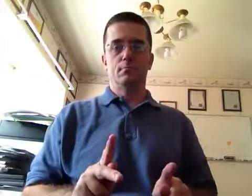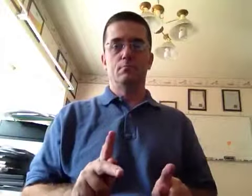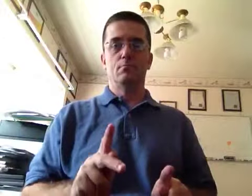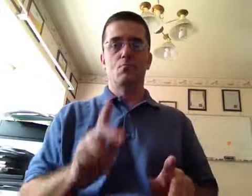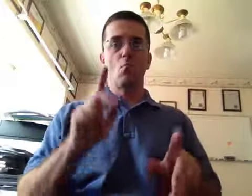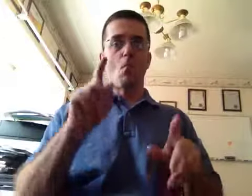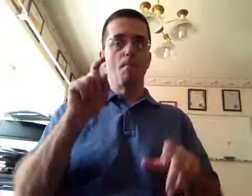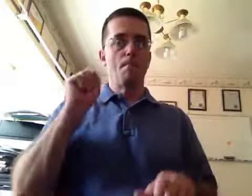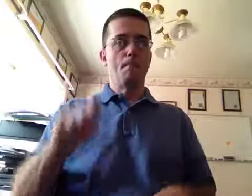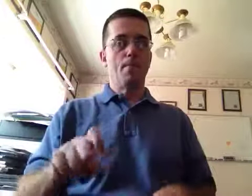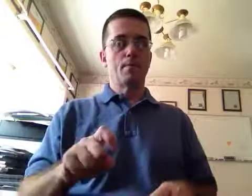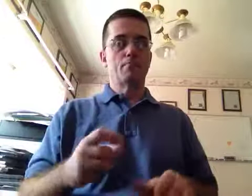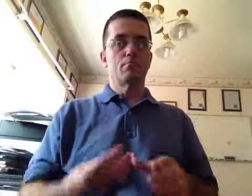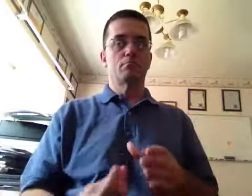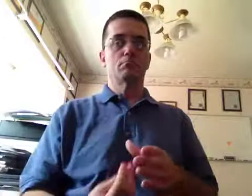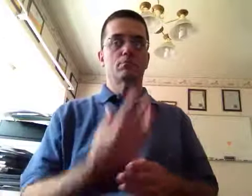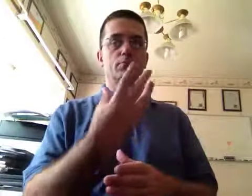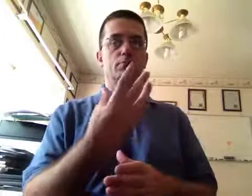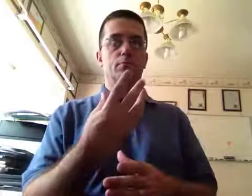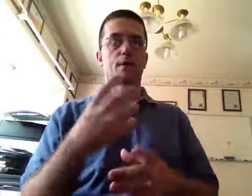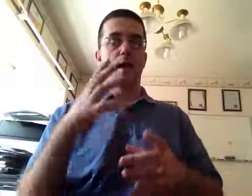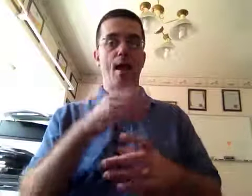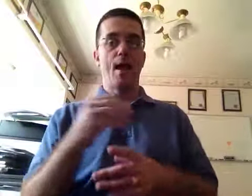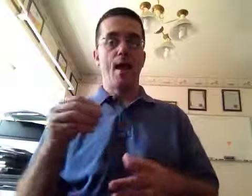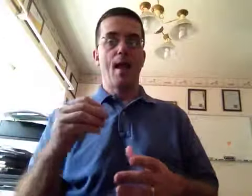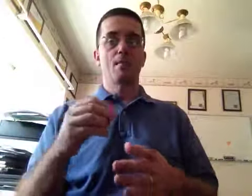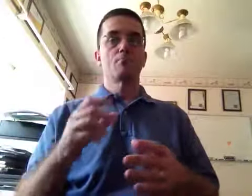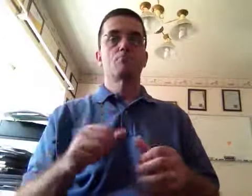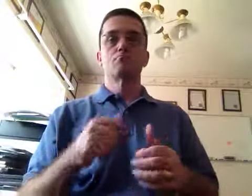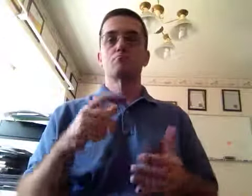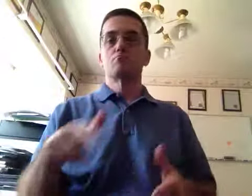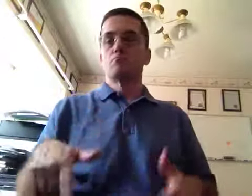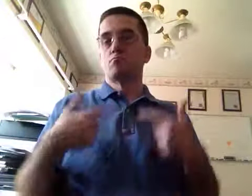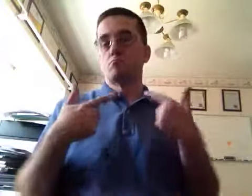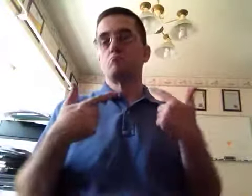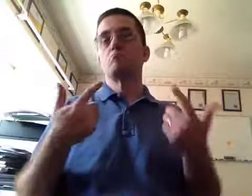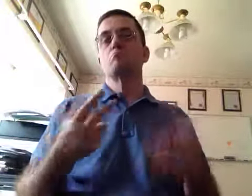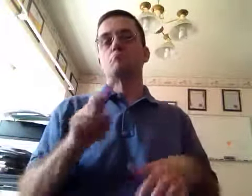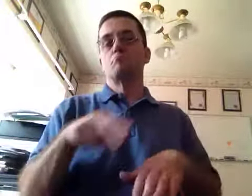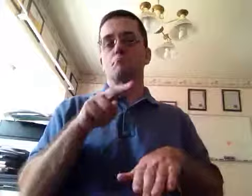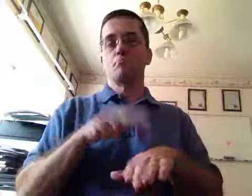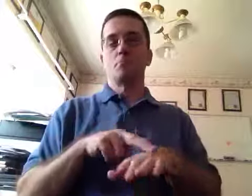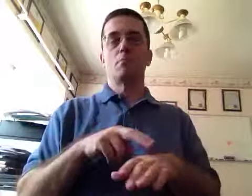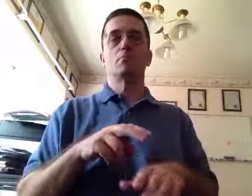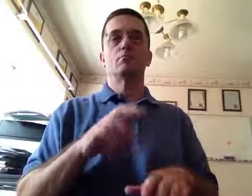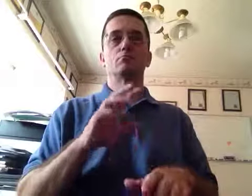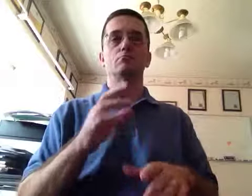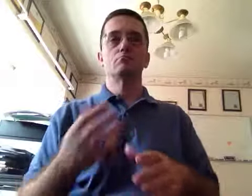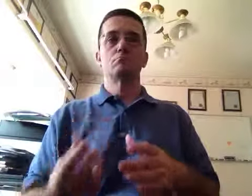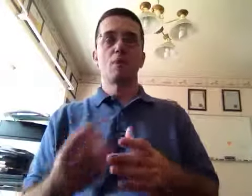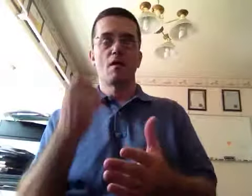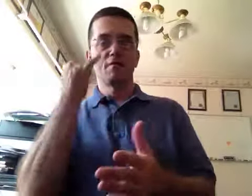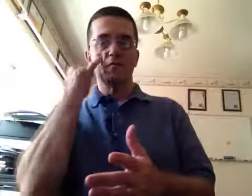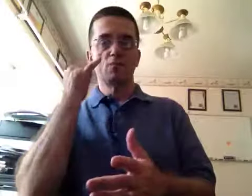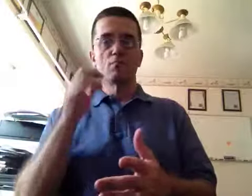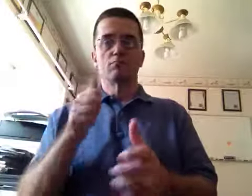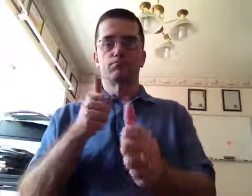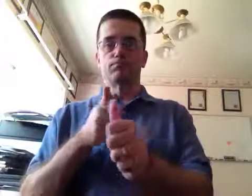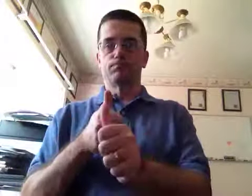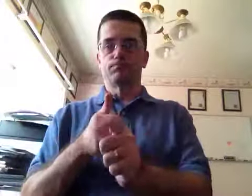exist, not only to prosper. Used to, if you did that, you'd prosper. Because you were in a land of people, you were living